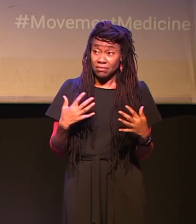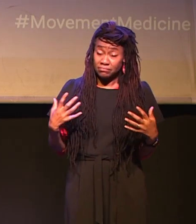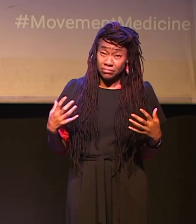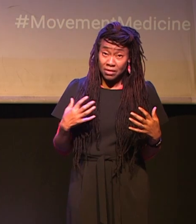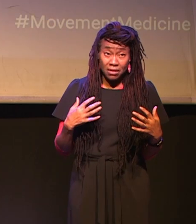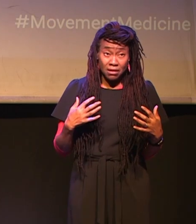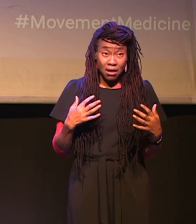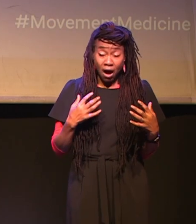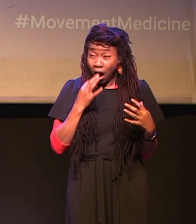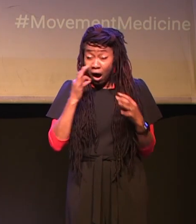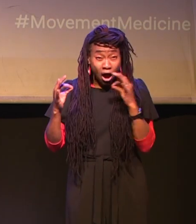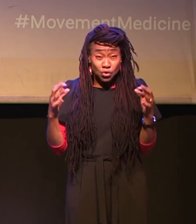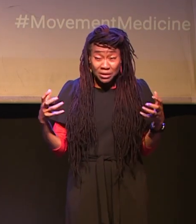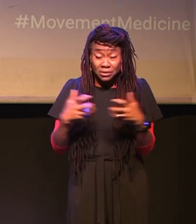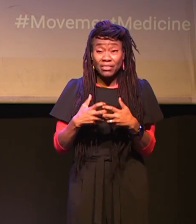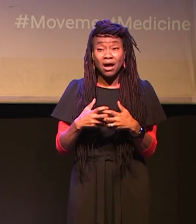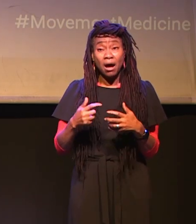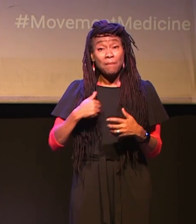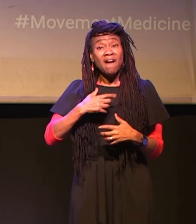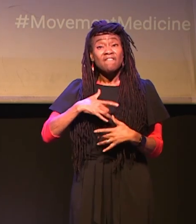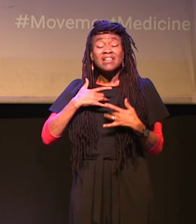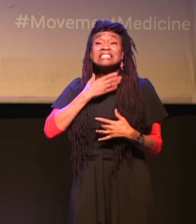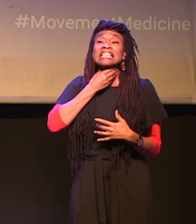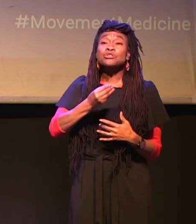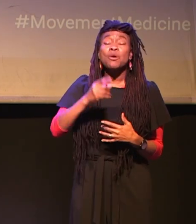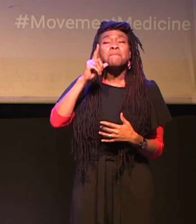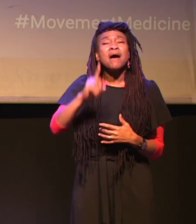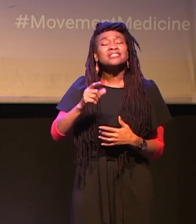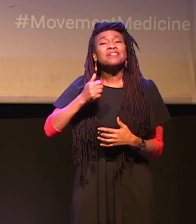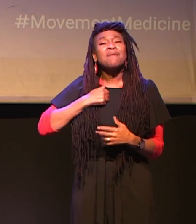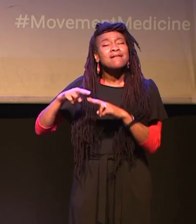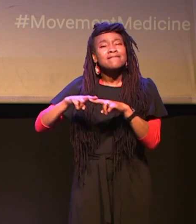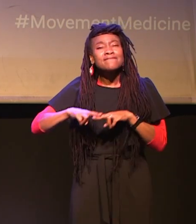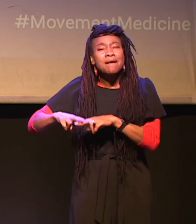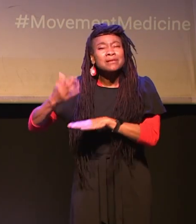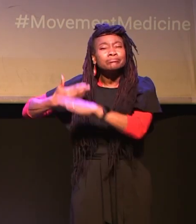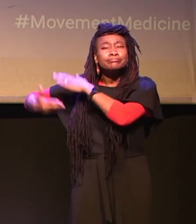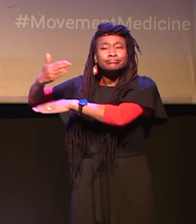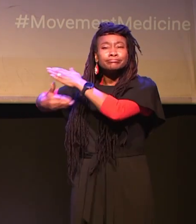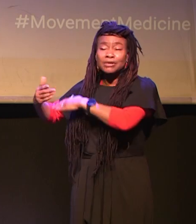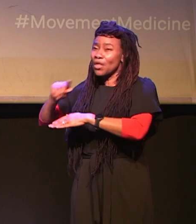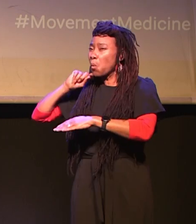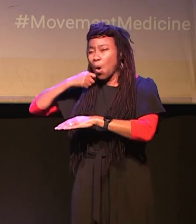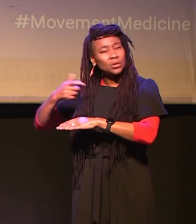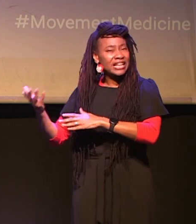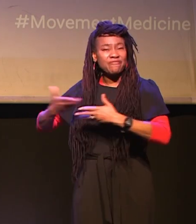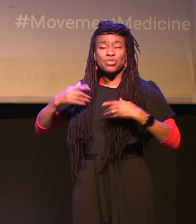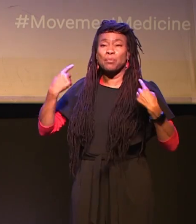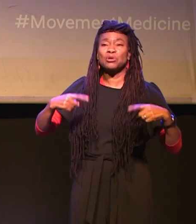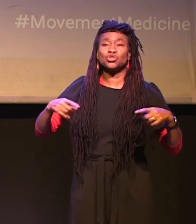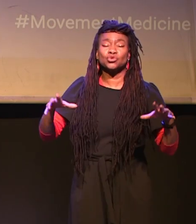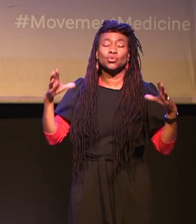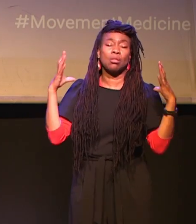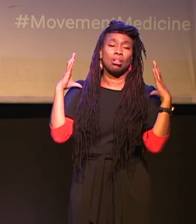I feel desperate. And I also, my ancestors won't give me permission to stay there, right? Like, they're like, get back and